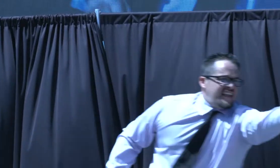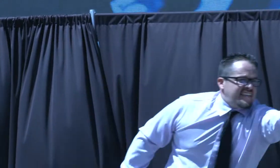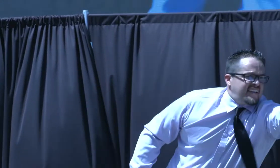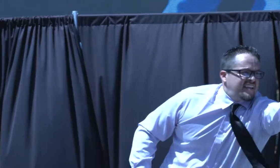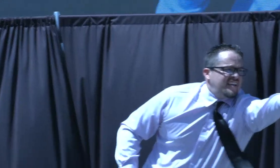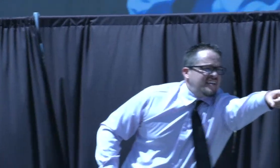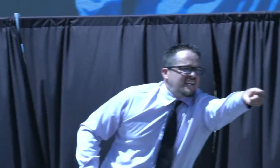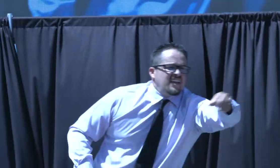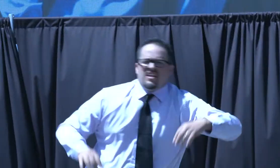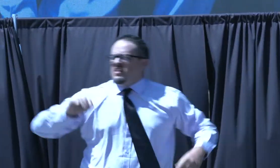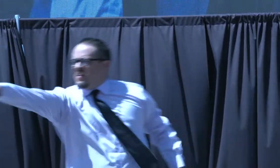Woo.